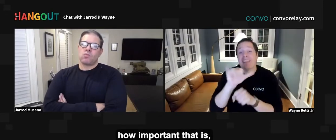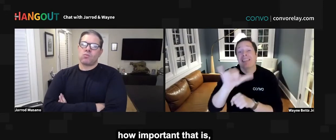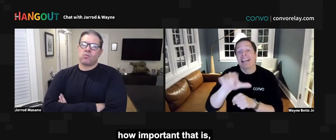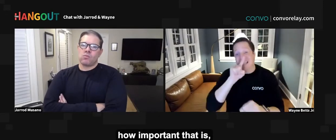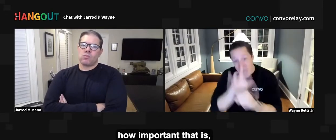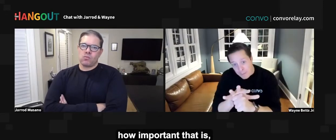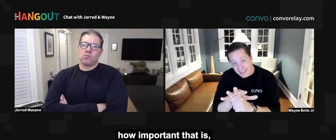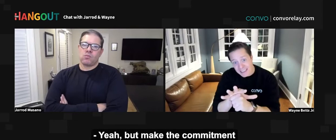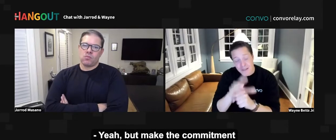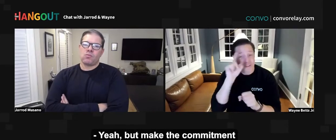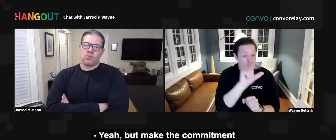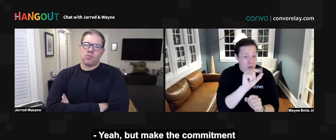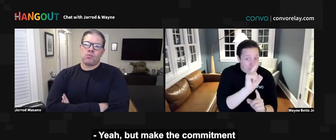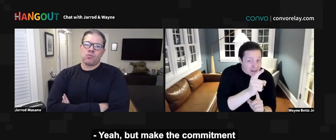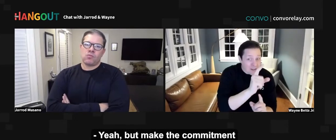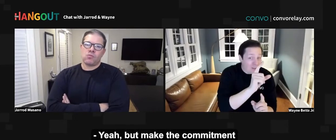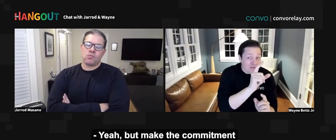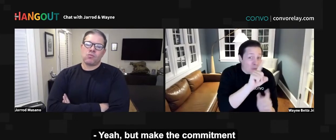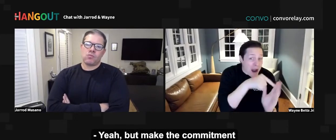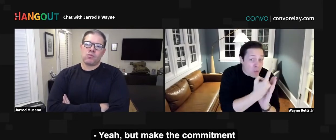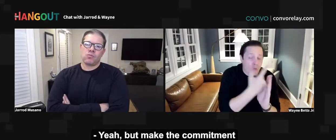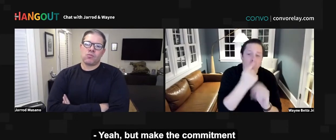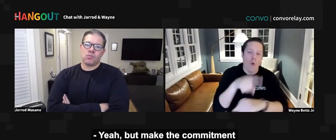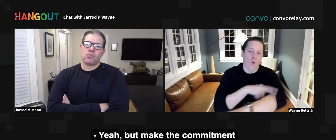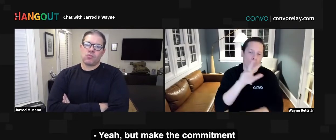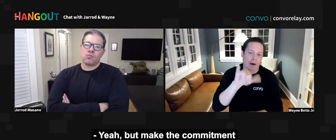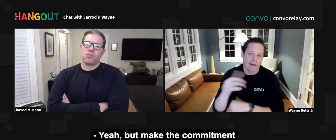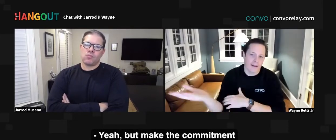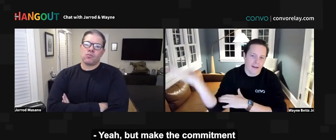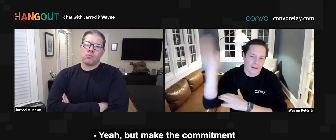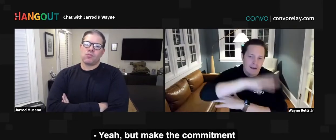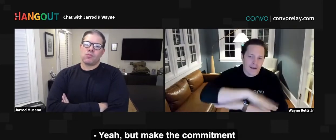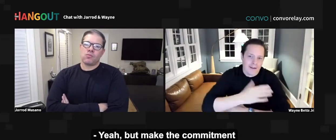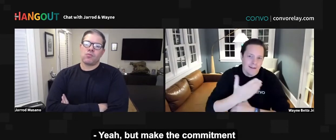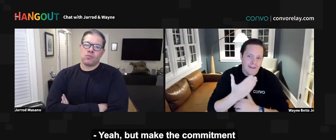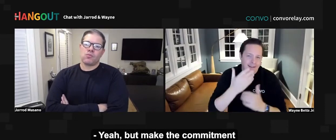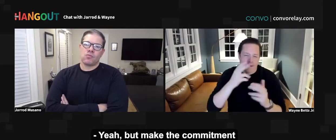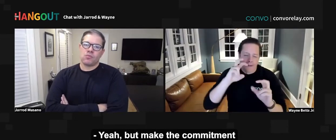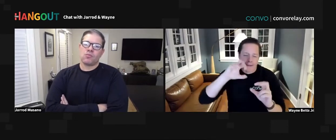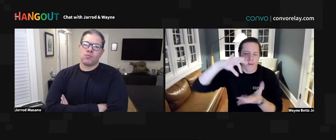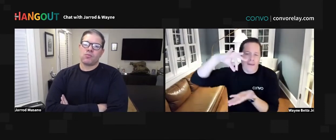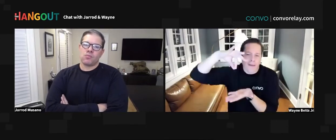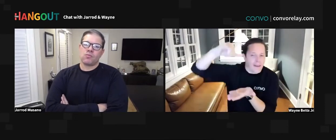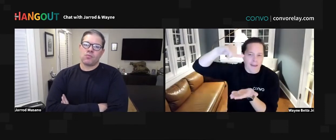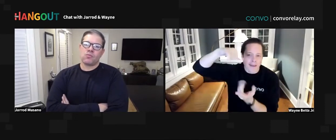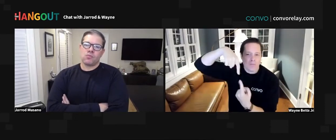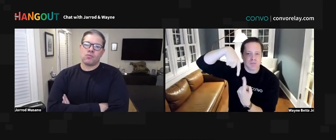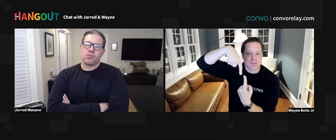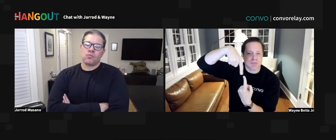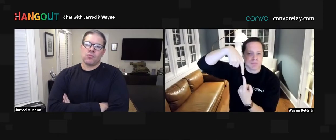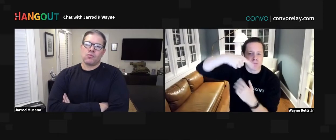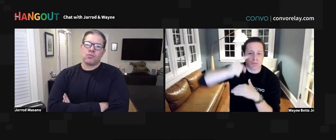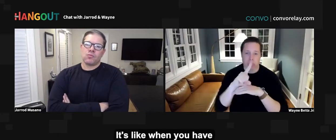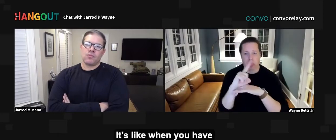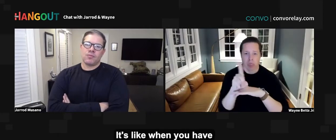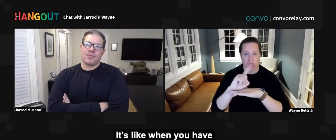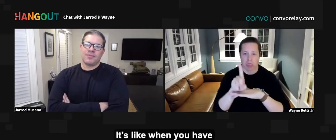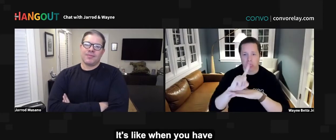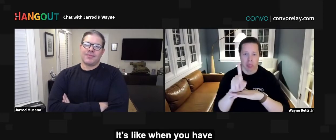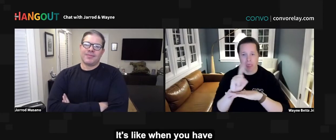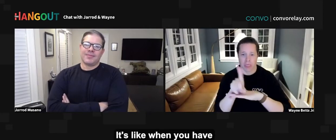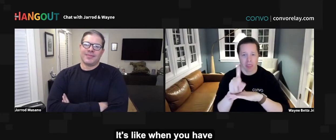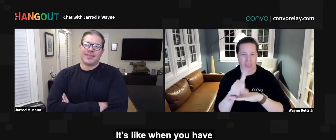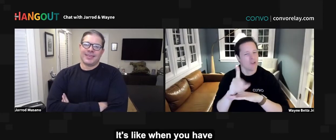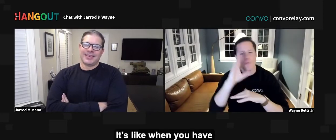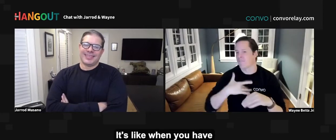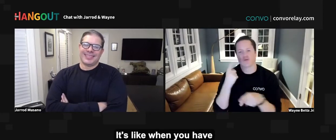that is. Yeah, but make the commitment. 20 minutes a day, an hour. It goes such a long way. It's kind of